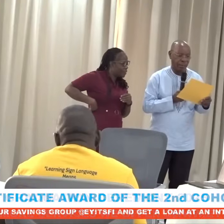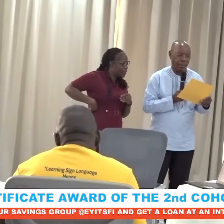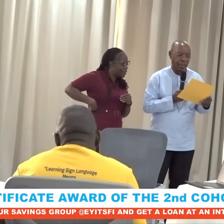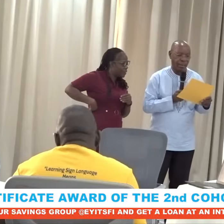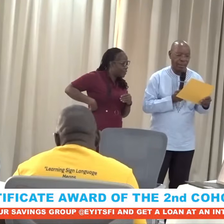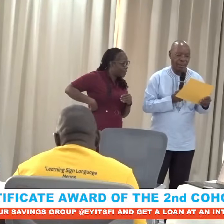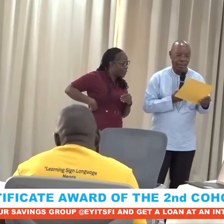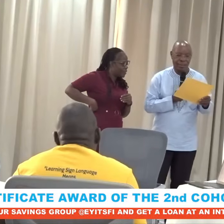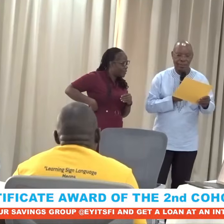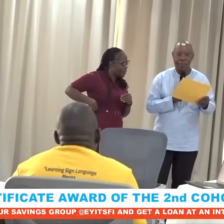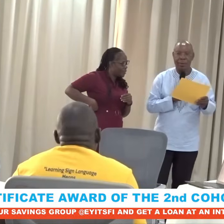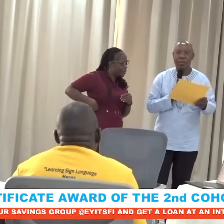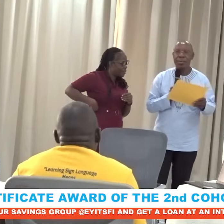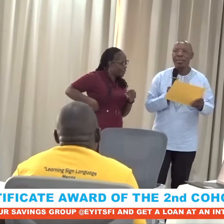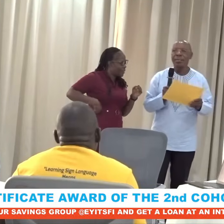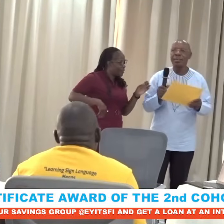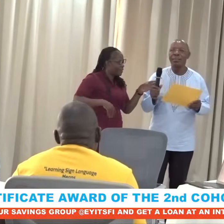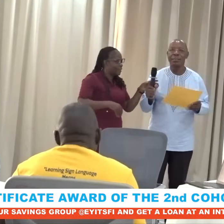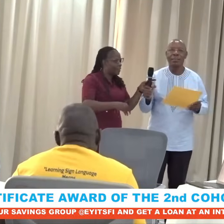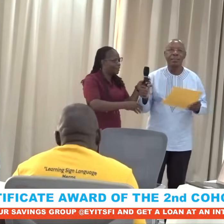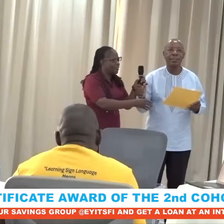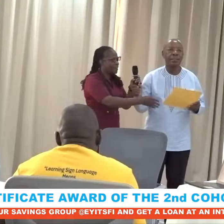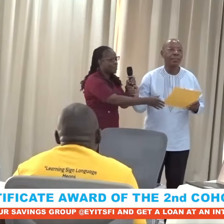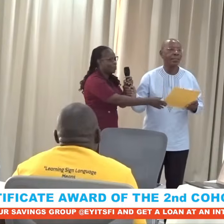Kautra Zara Salaudin.